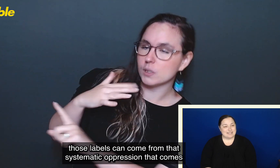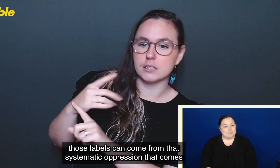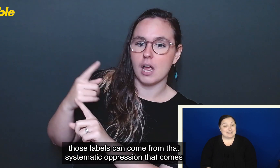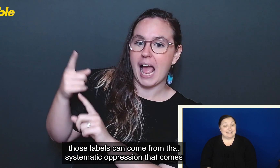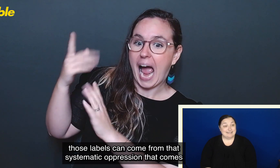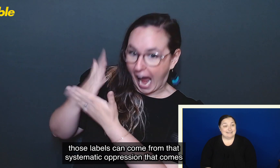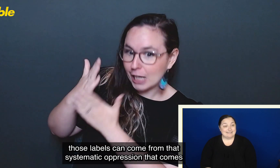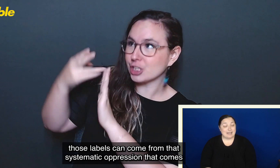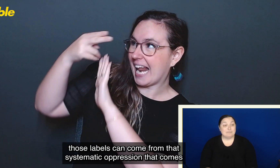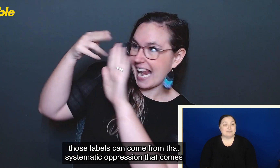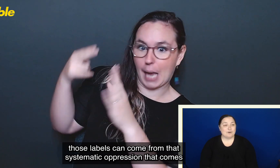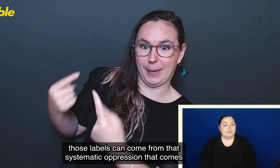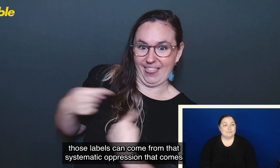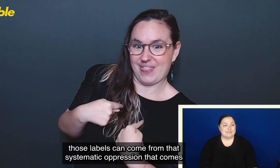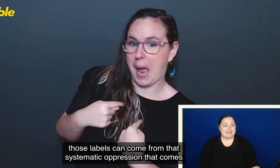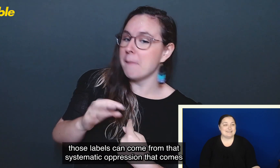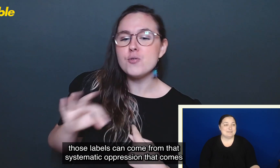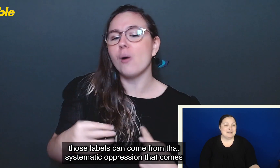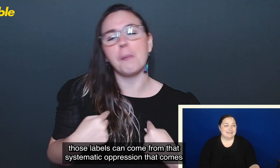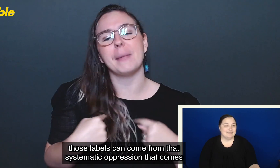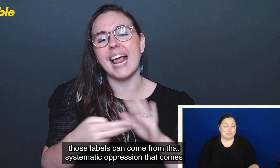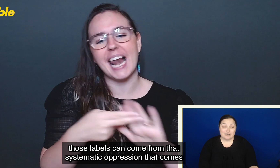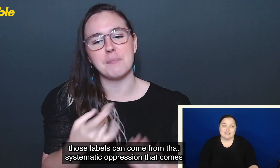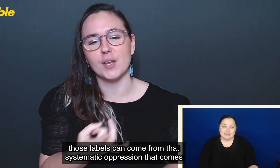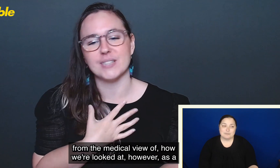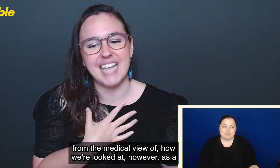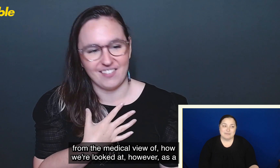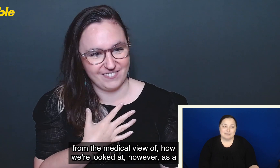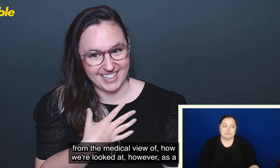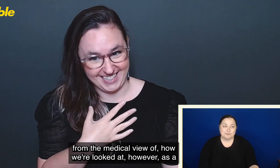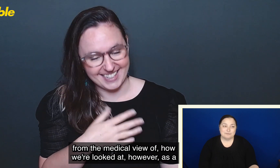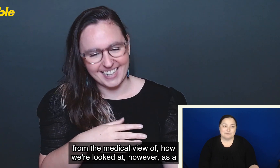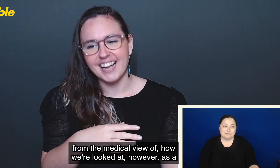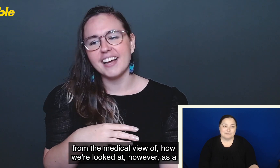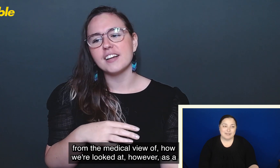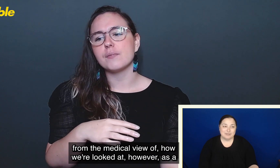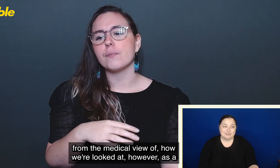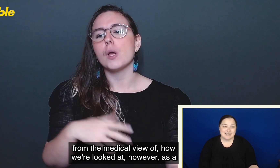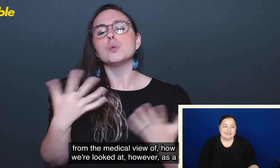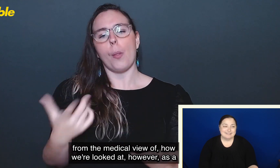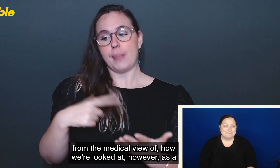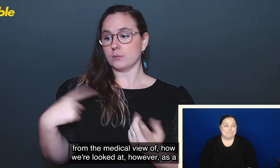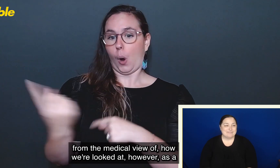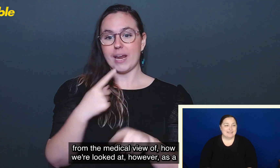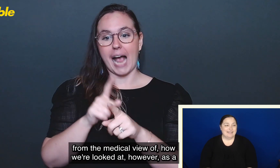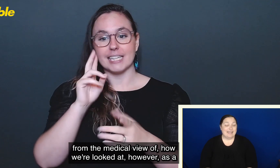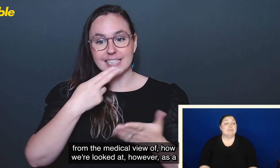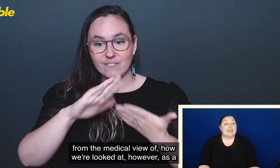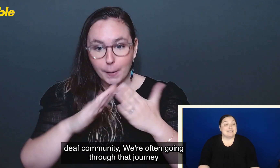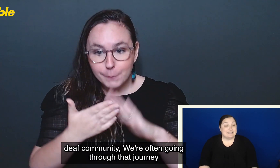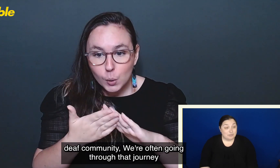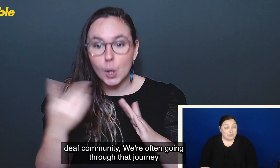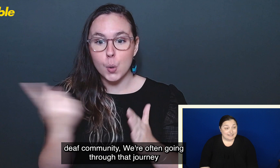those labels can come from that systematic oppression that comes from the medical view of how we're looked at.